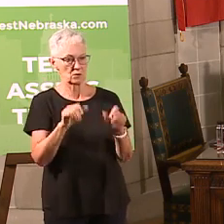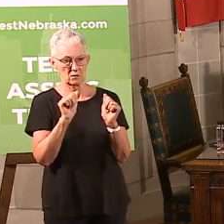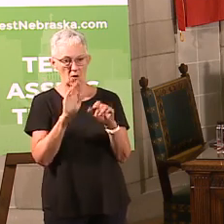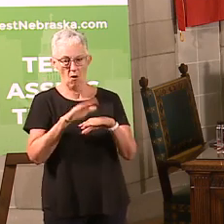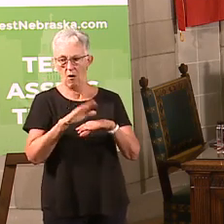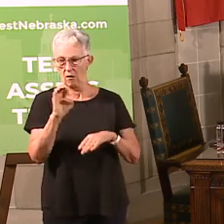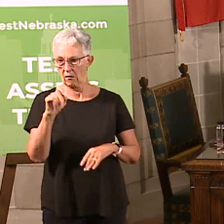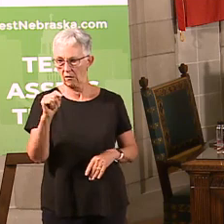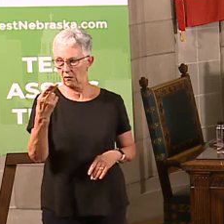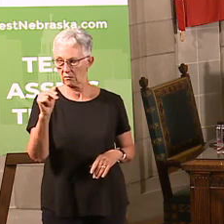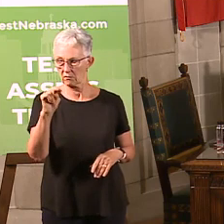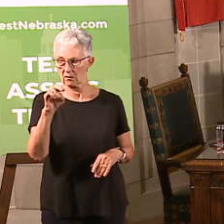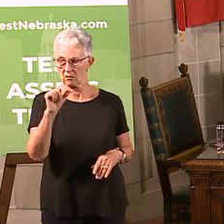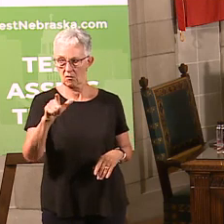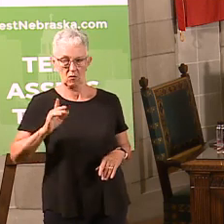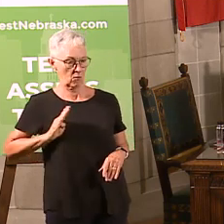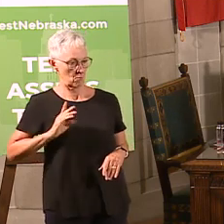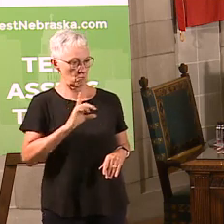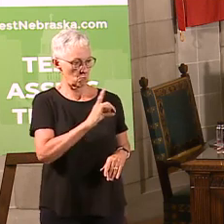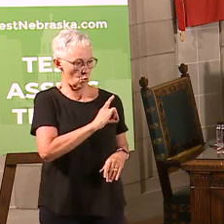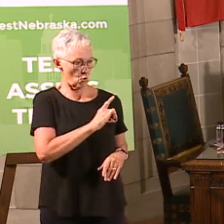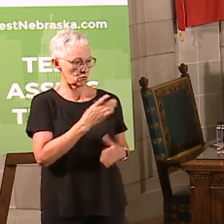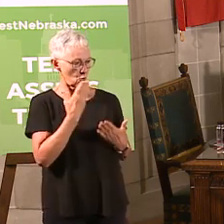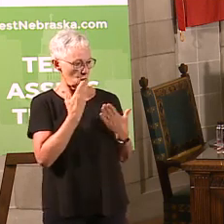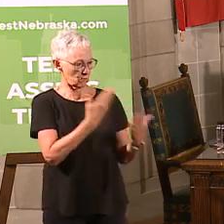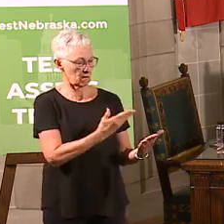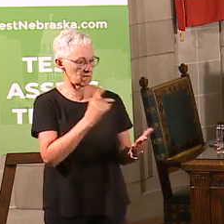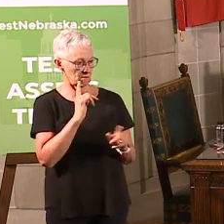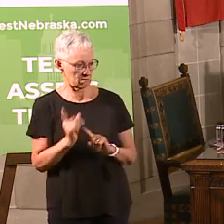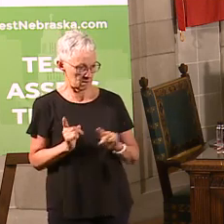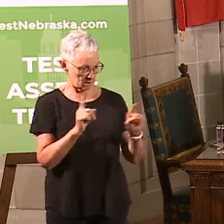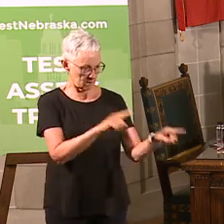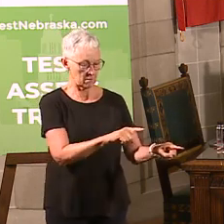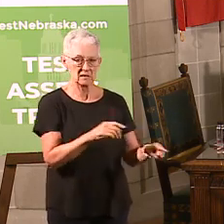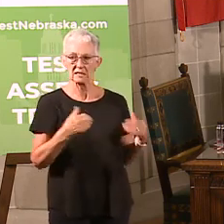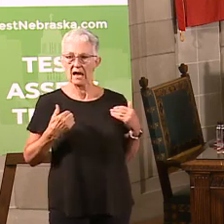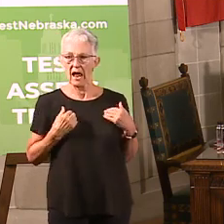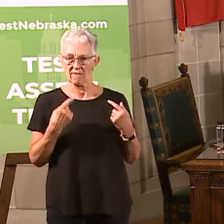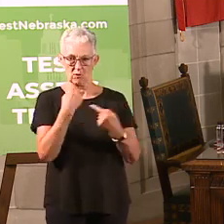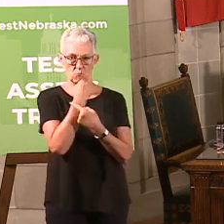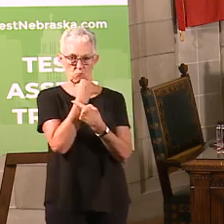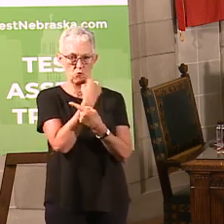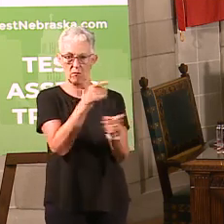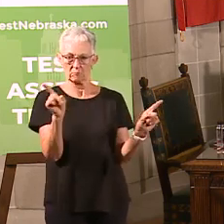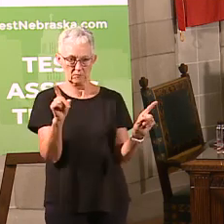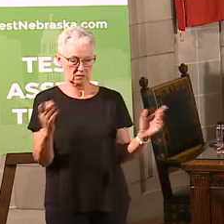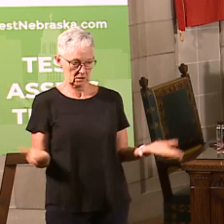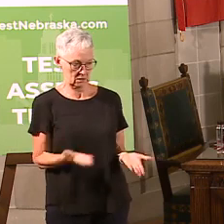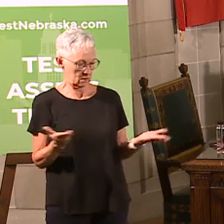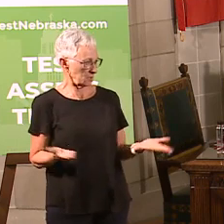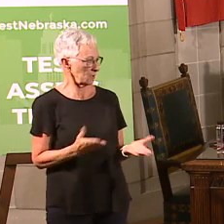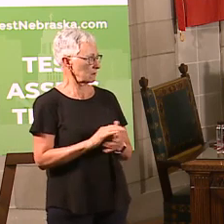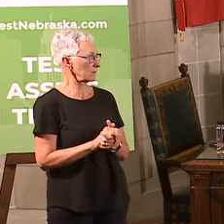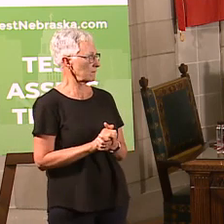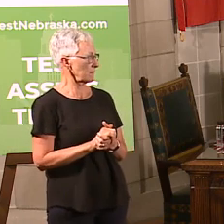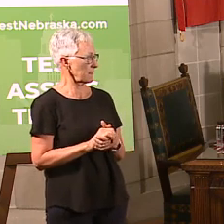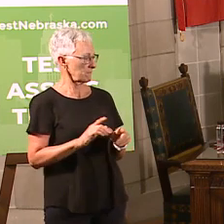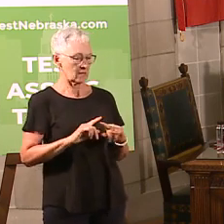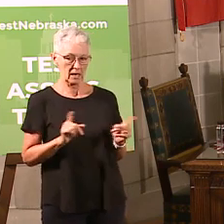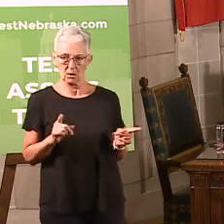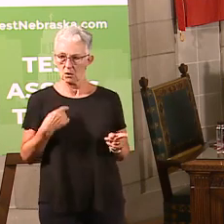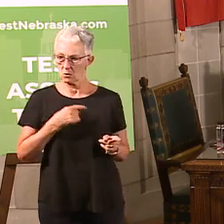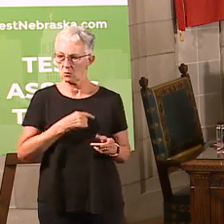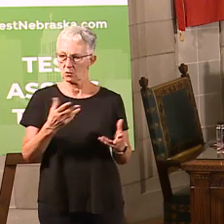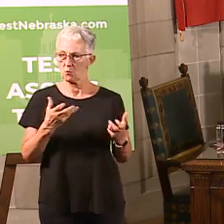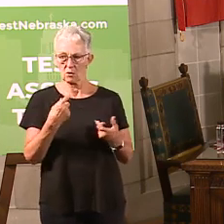support Renewable Fuels Month. And I've got a proclamation here, which I am not going to read the whole thing, but suffice to say, we